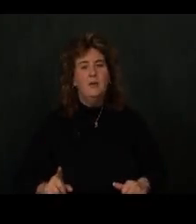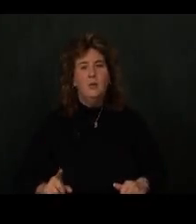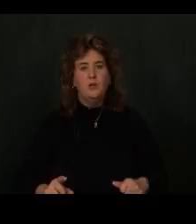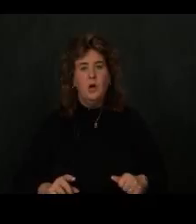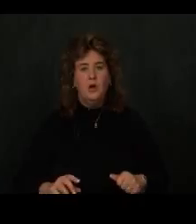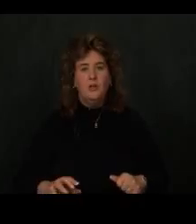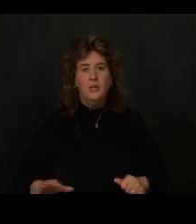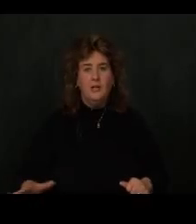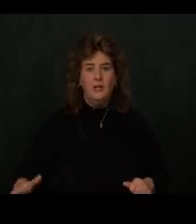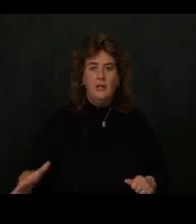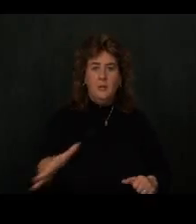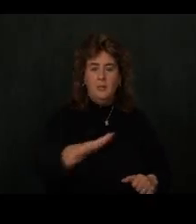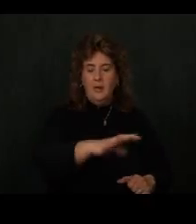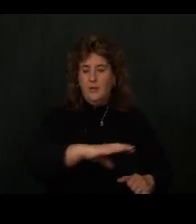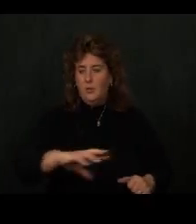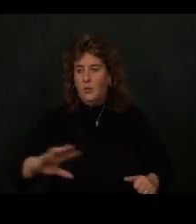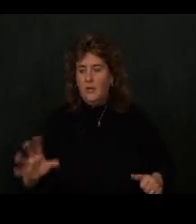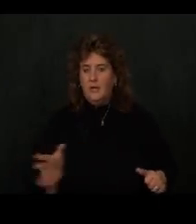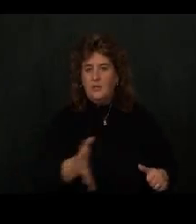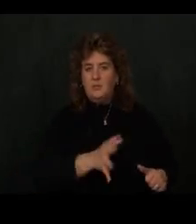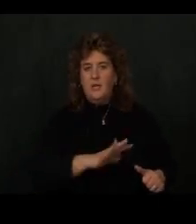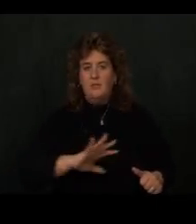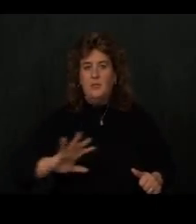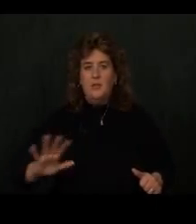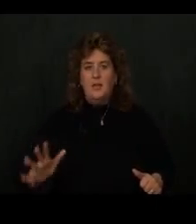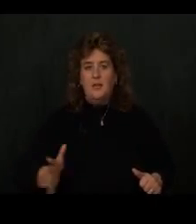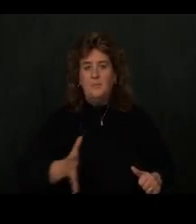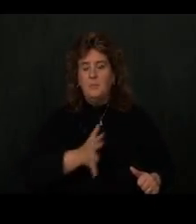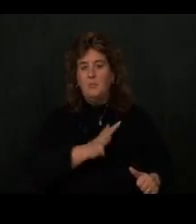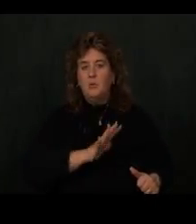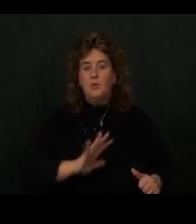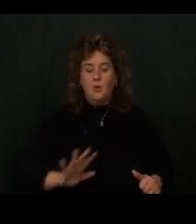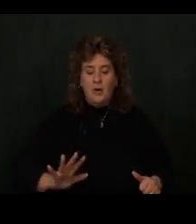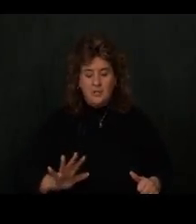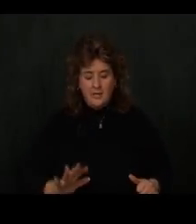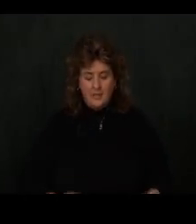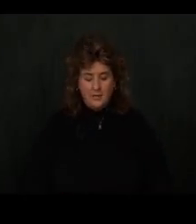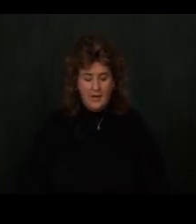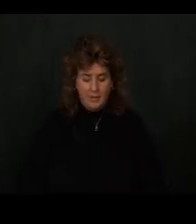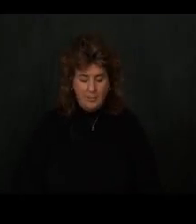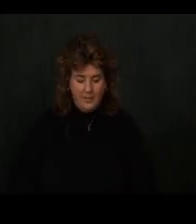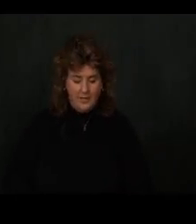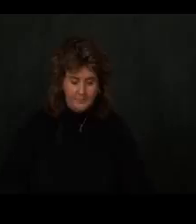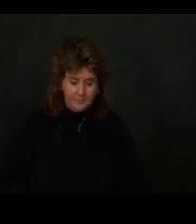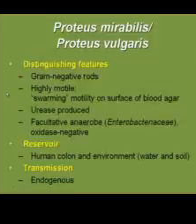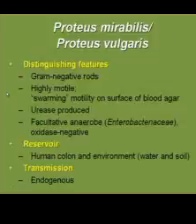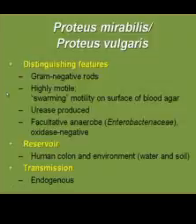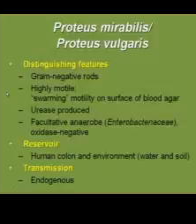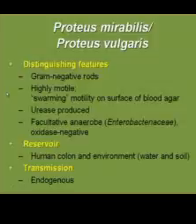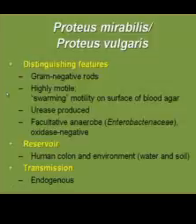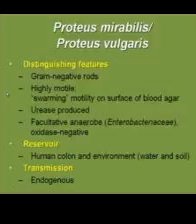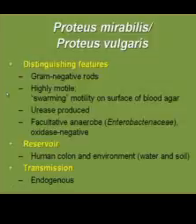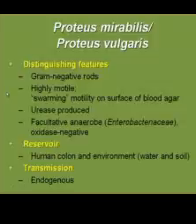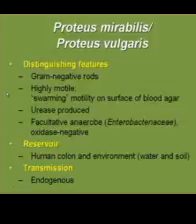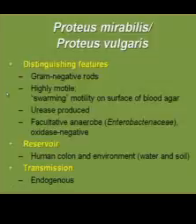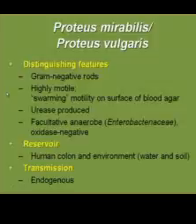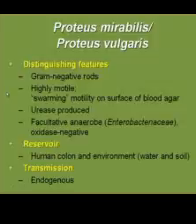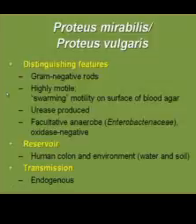one colony, but the organisms have really moved across that entire plate. Urease is